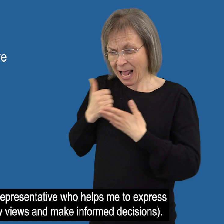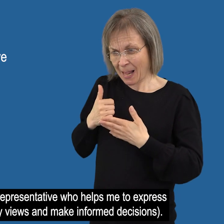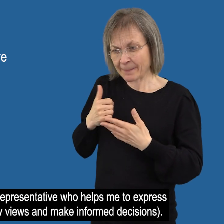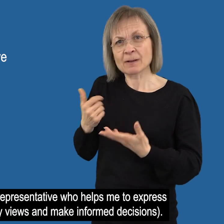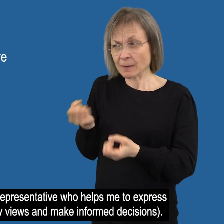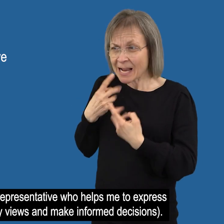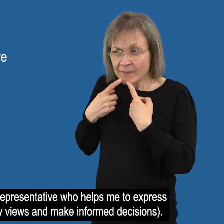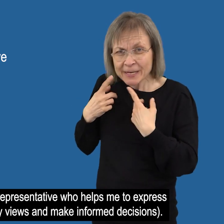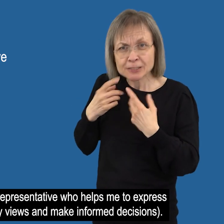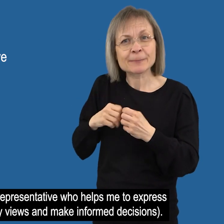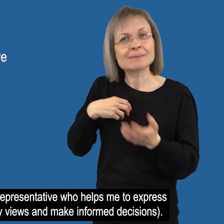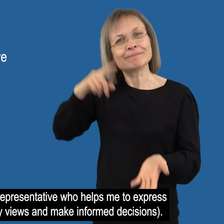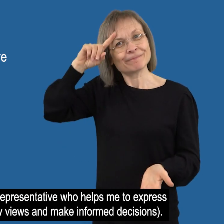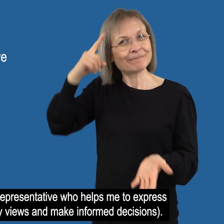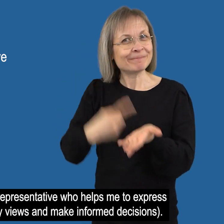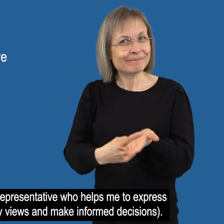informed decisions.